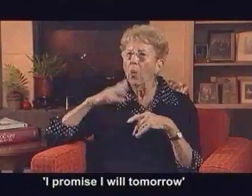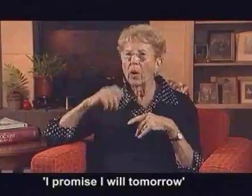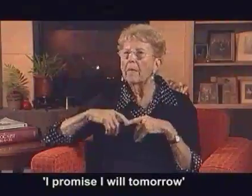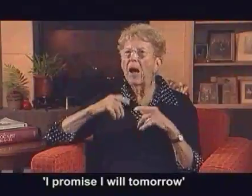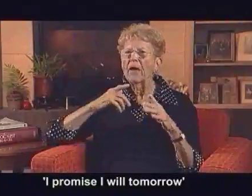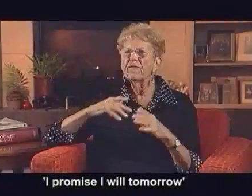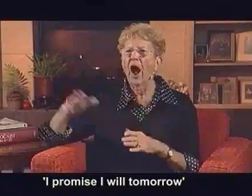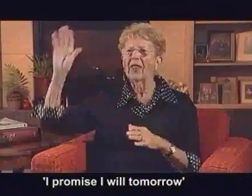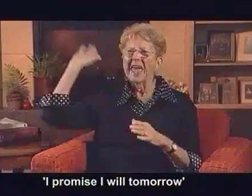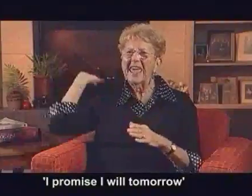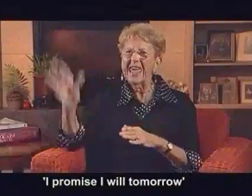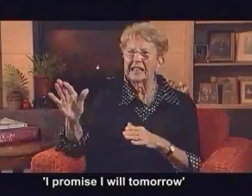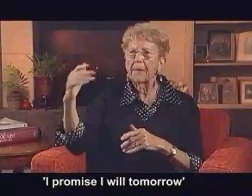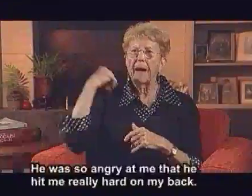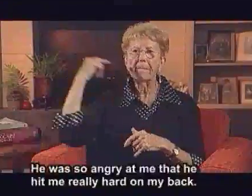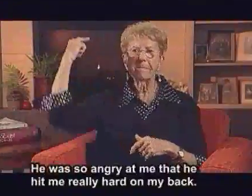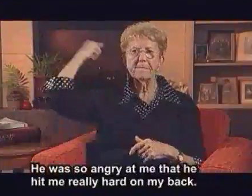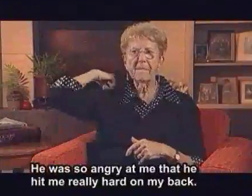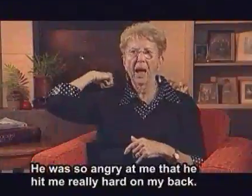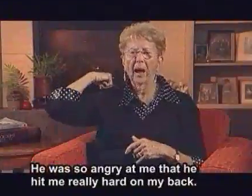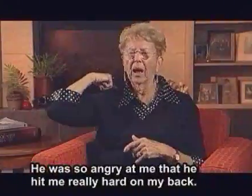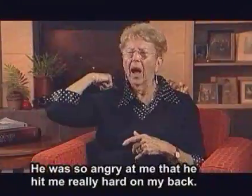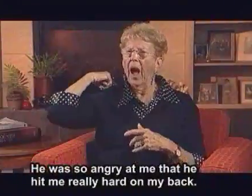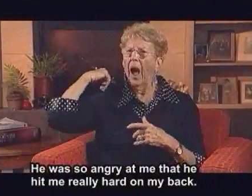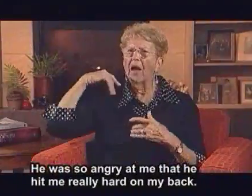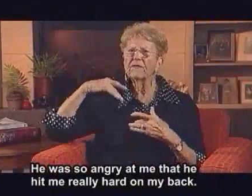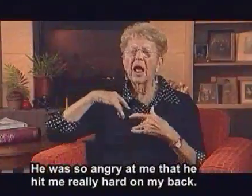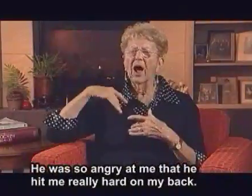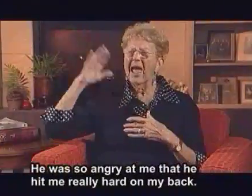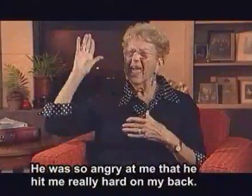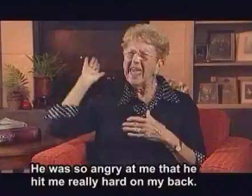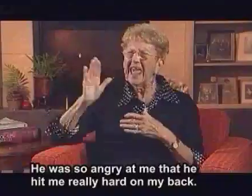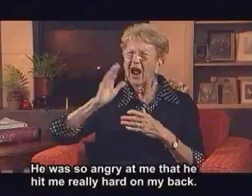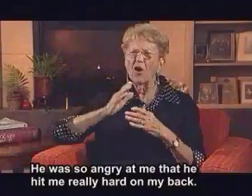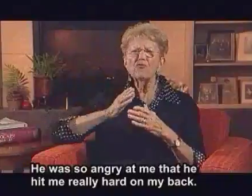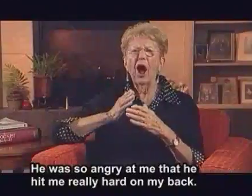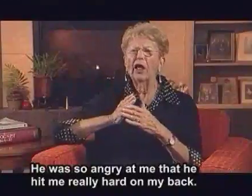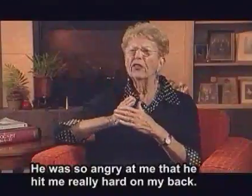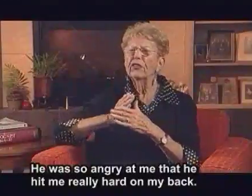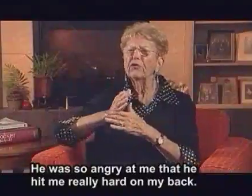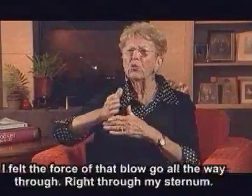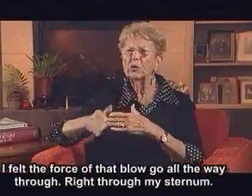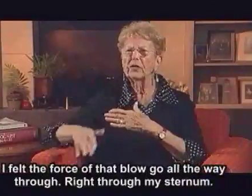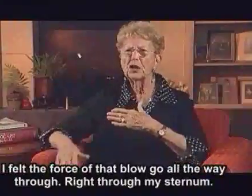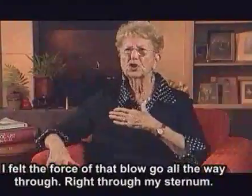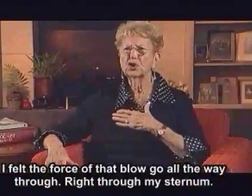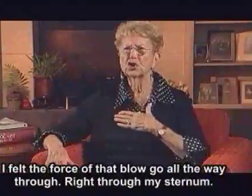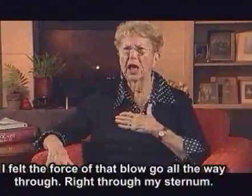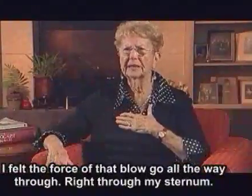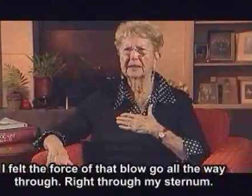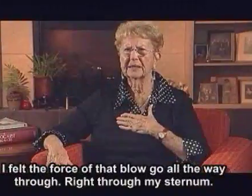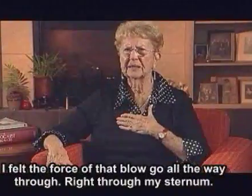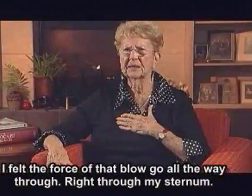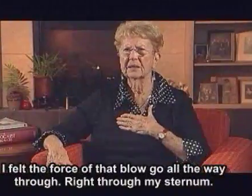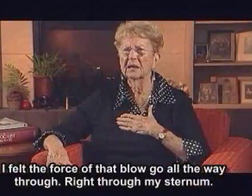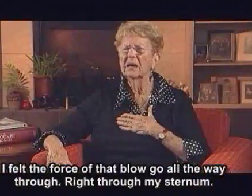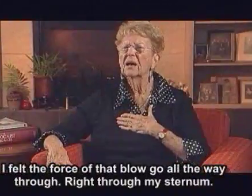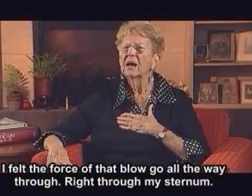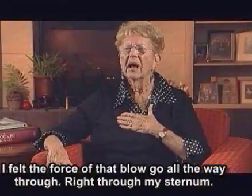I promise I will tomorrow. He was so angry at me that he hit me really hard on my back. I felt the force of that blow go all the way